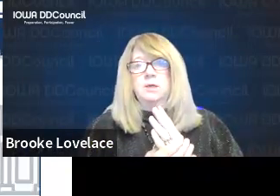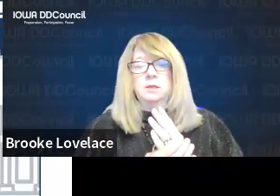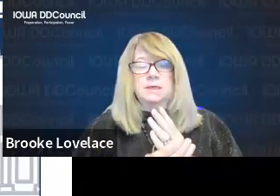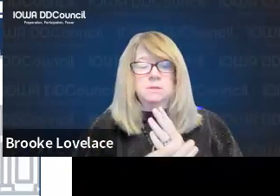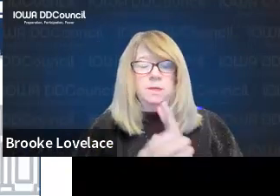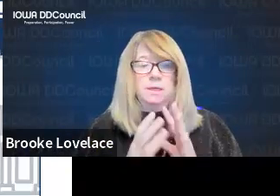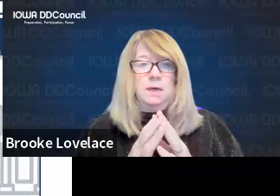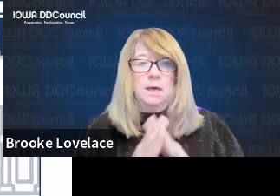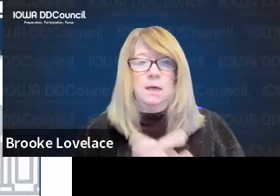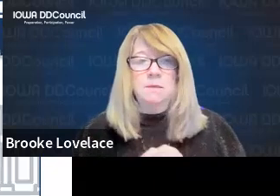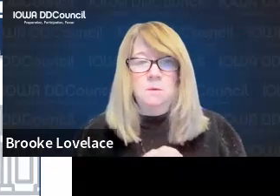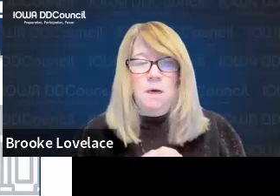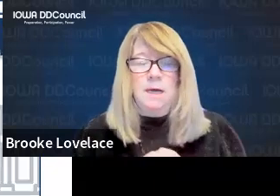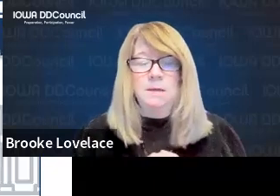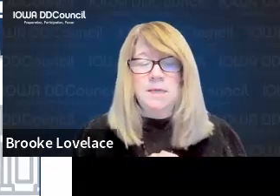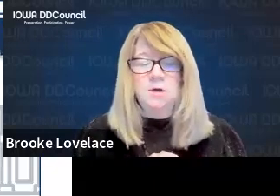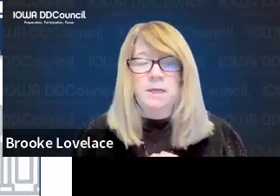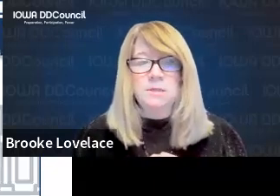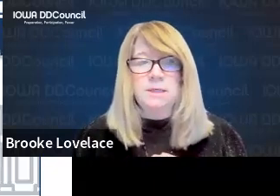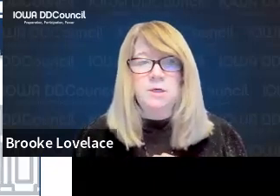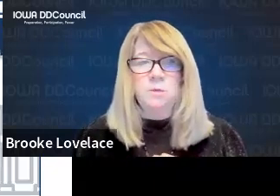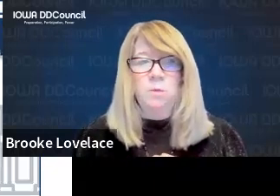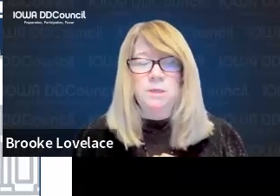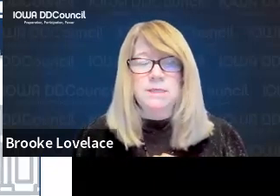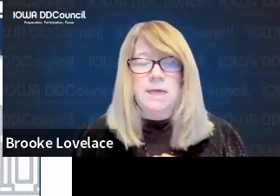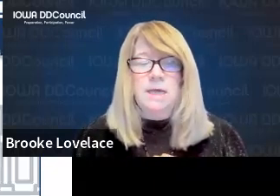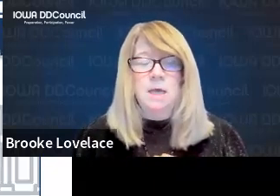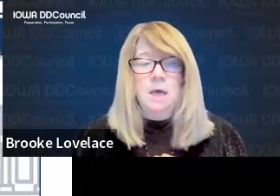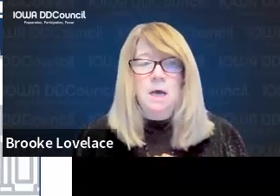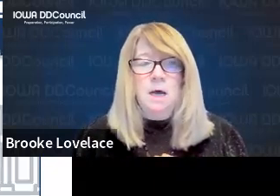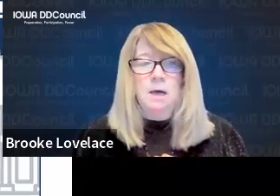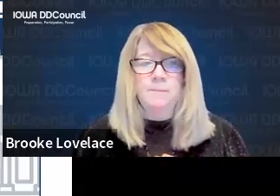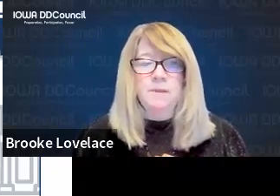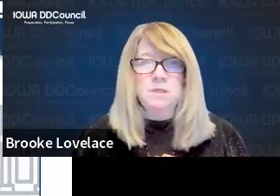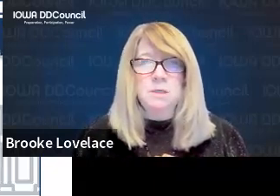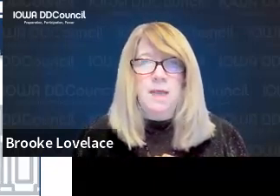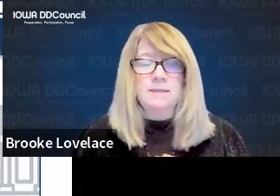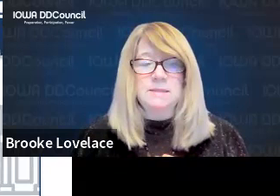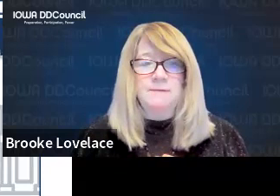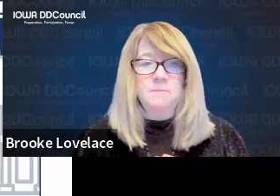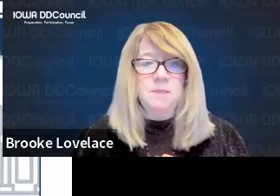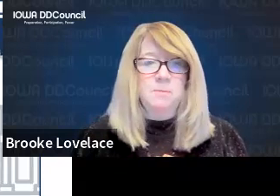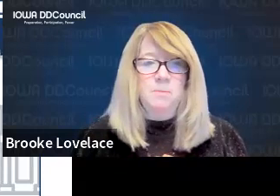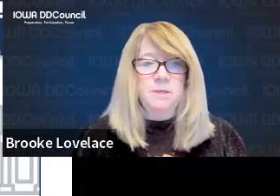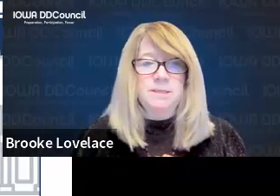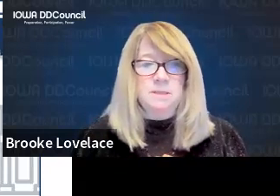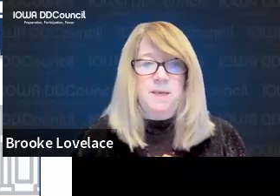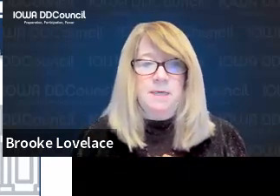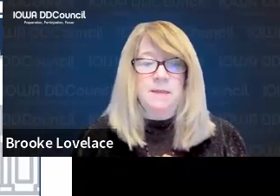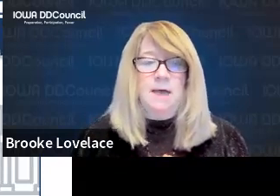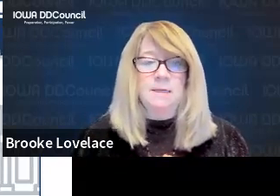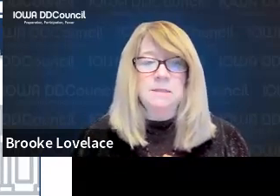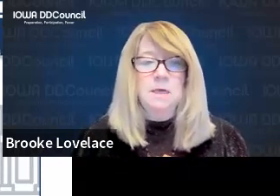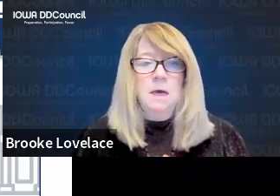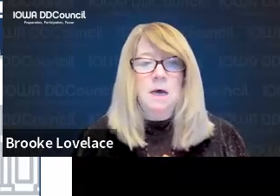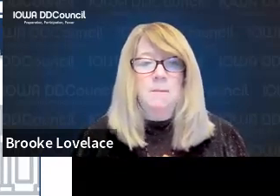with actually next week, take your legislator to work day. This year we had 7 people participate